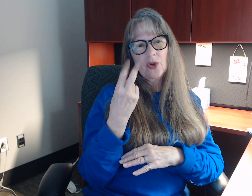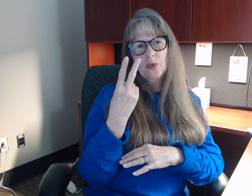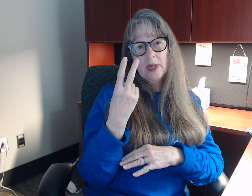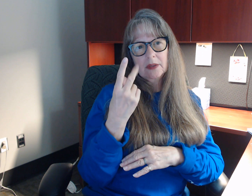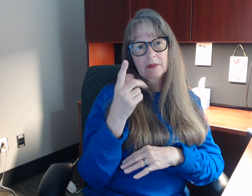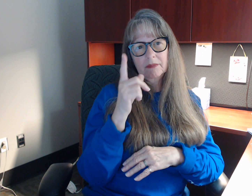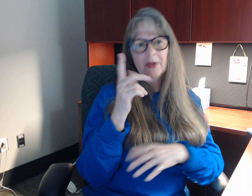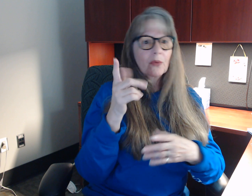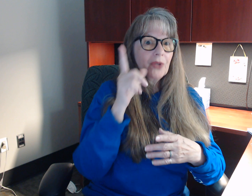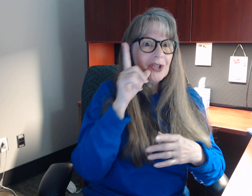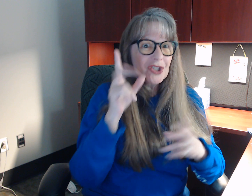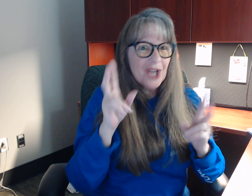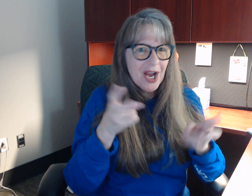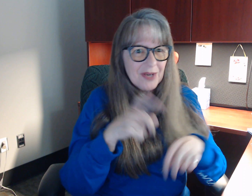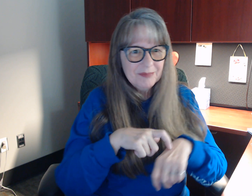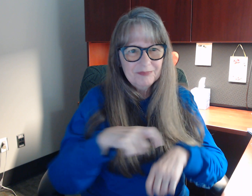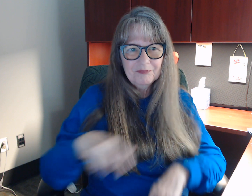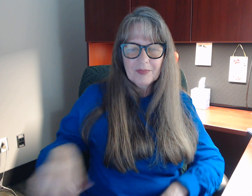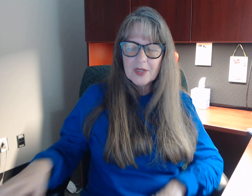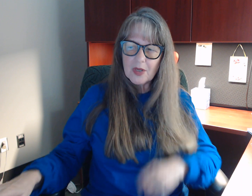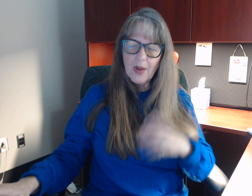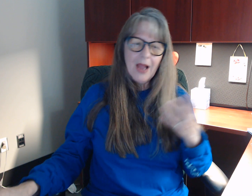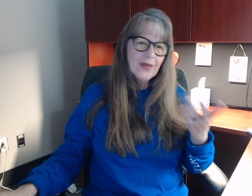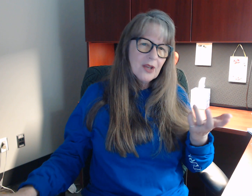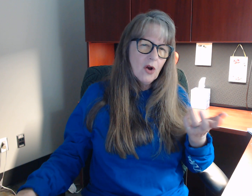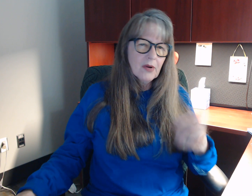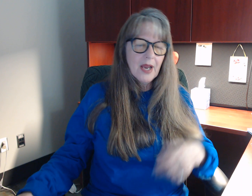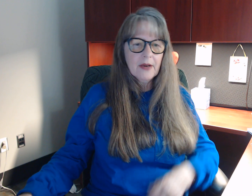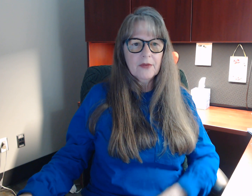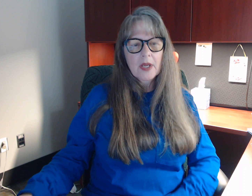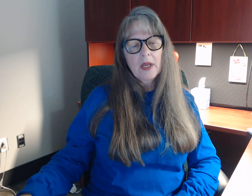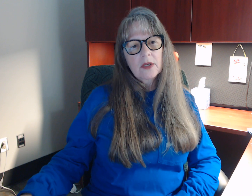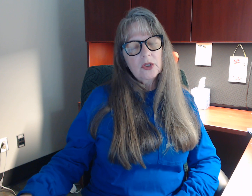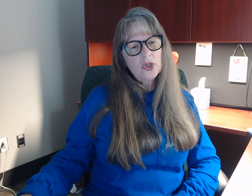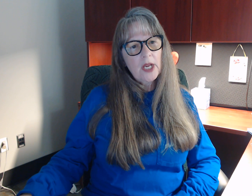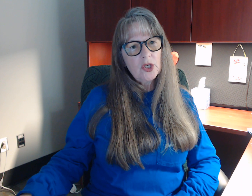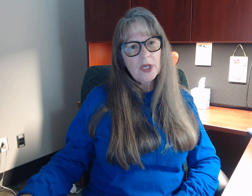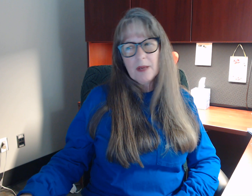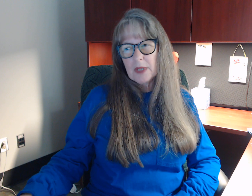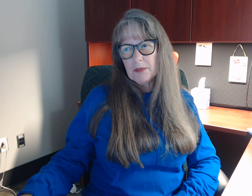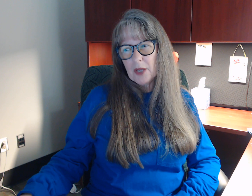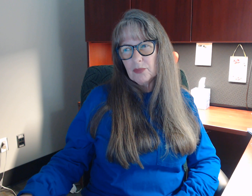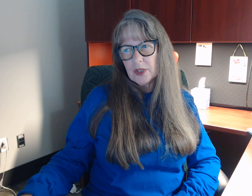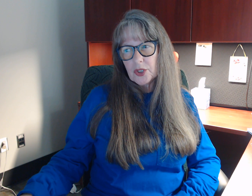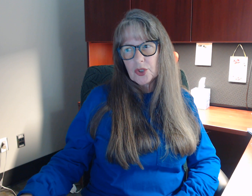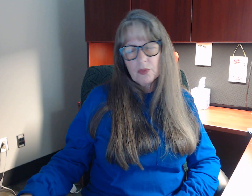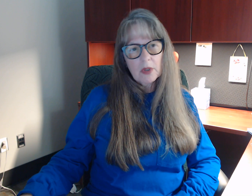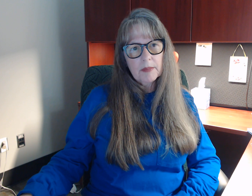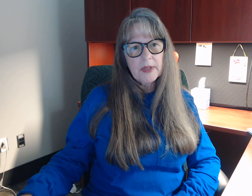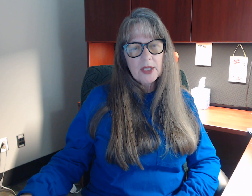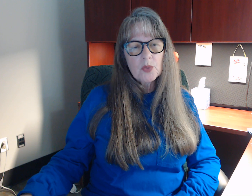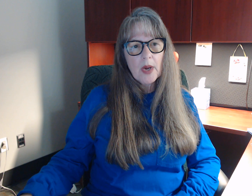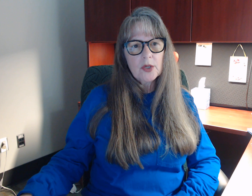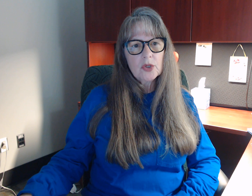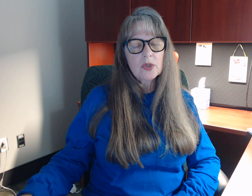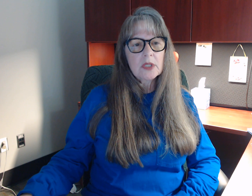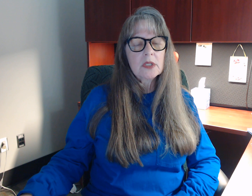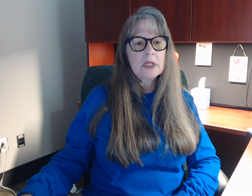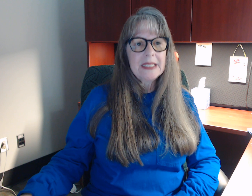noon, lunchtime. So how that all kind of changed names, I'm not really sure, but that's why it's used, because dinner was